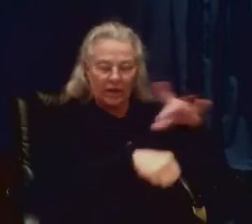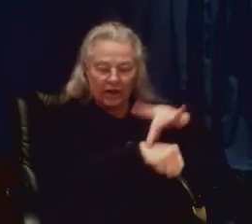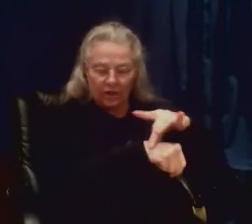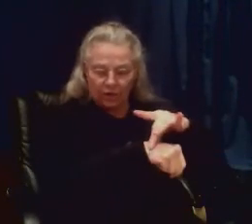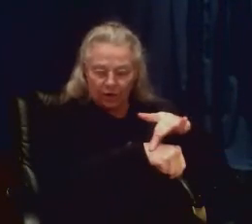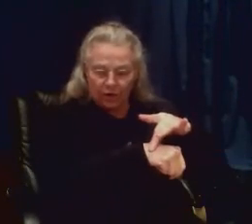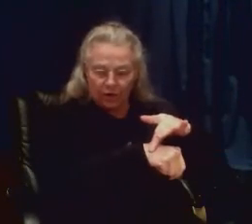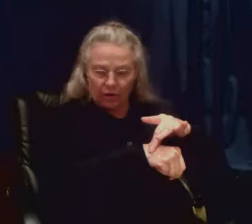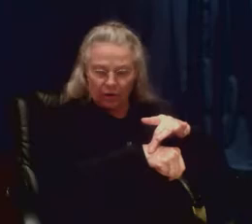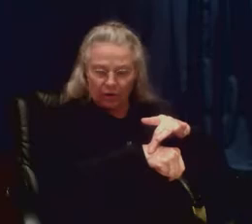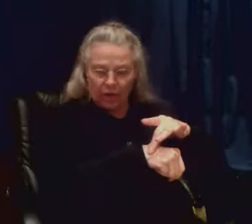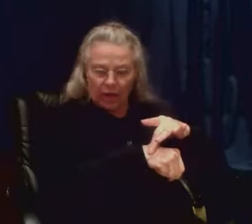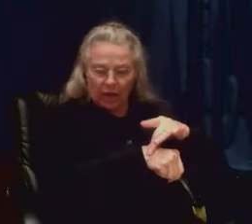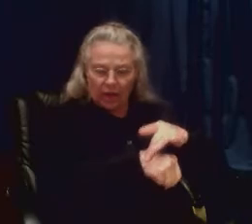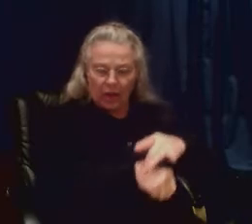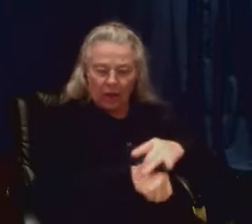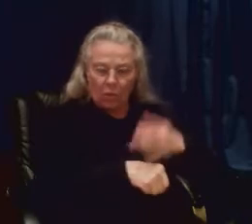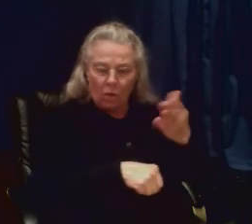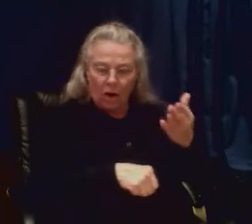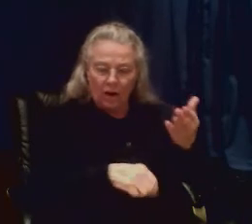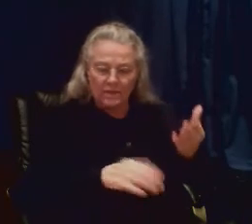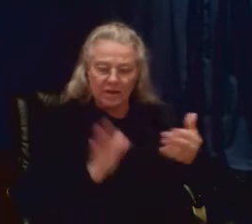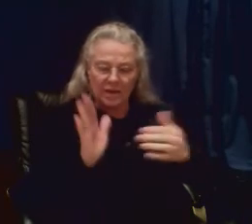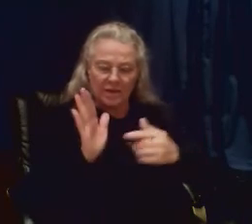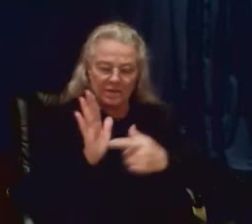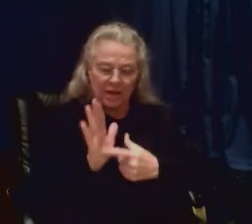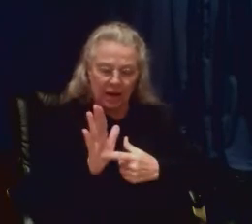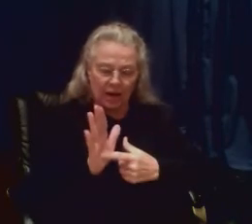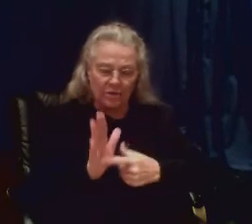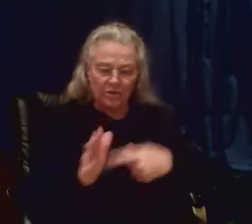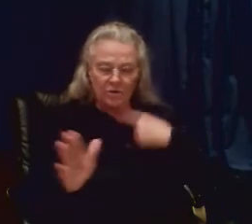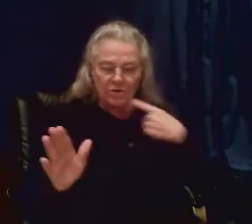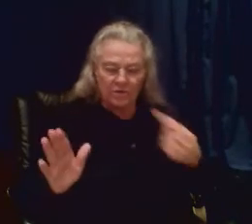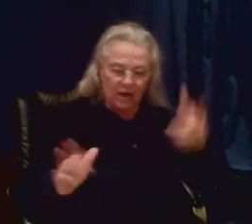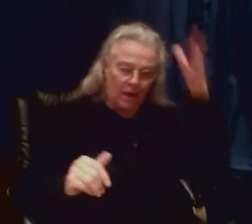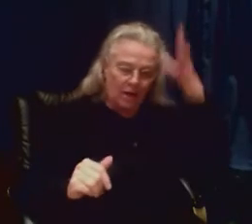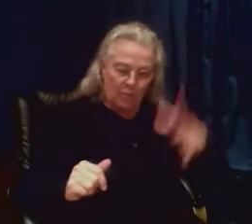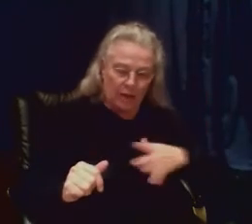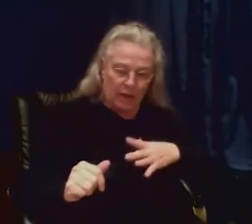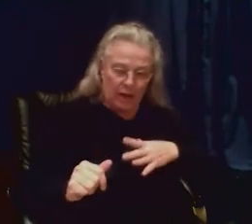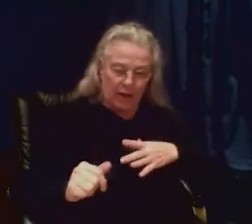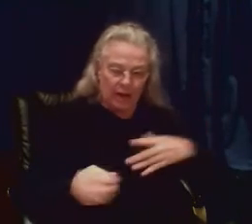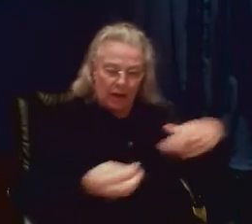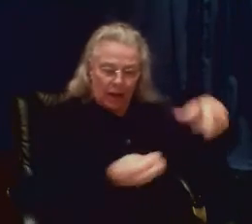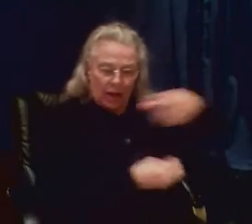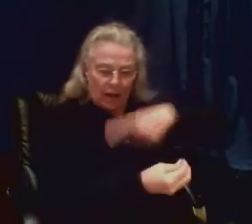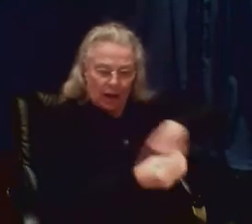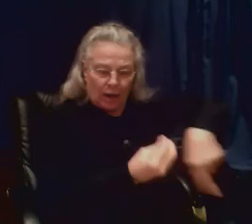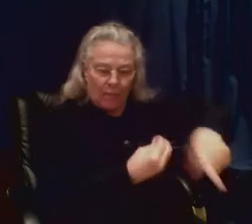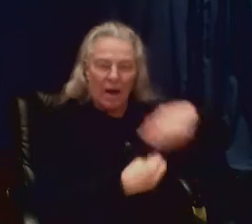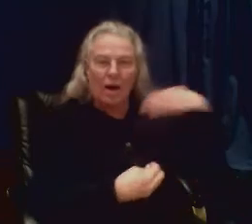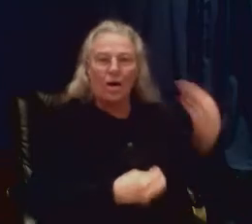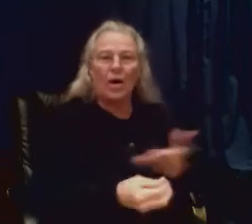the earth. It was a sign to tell men about